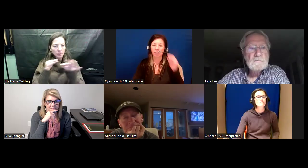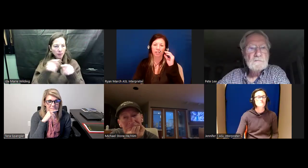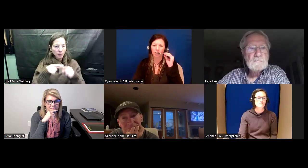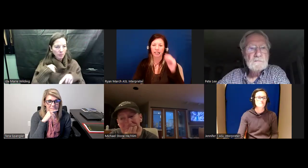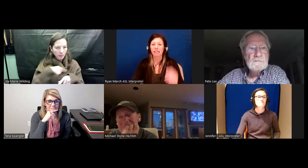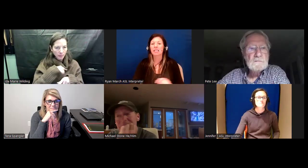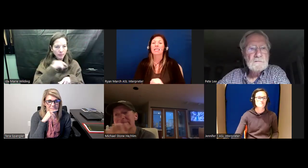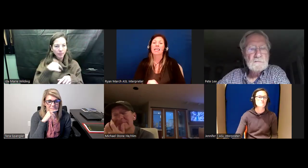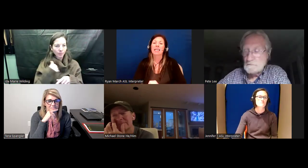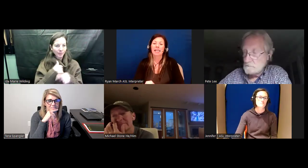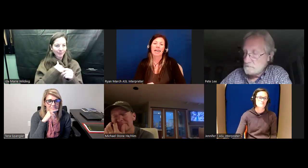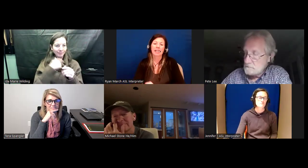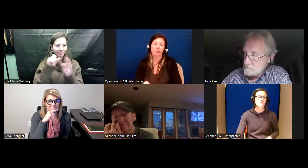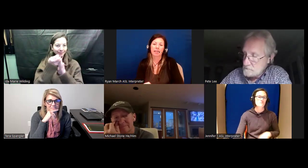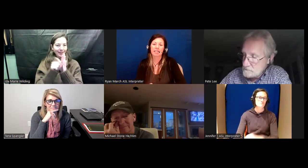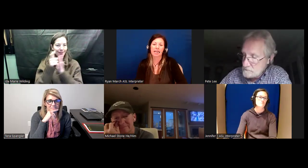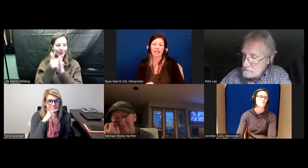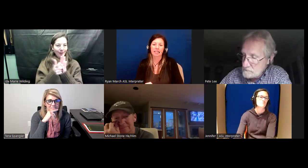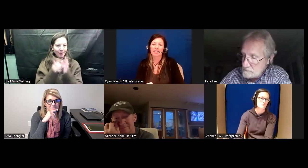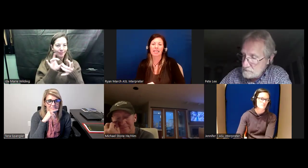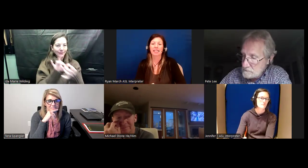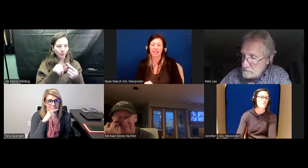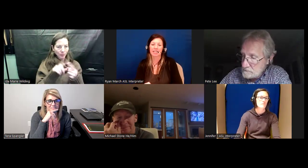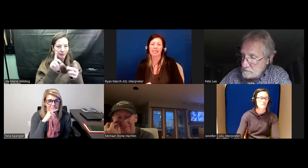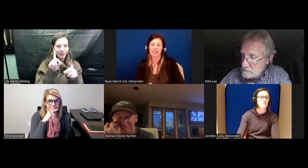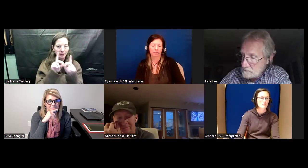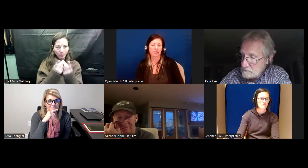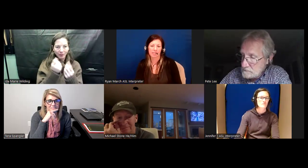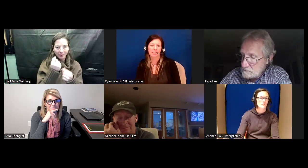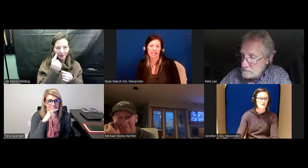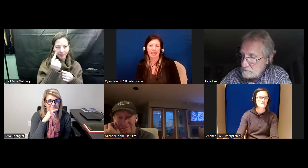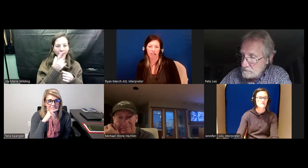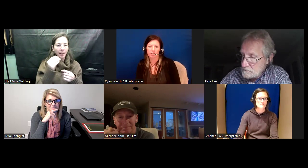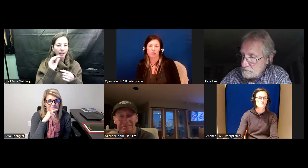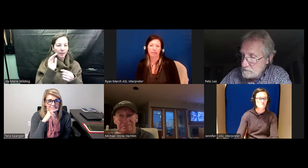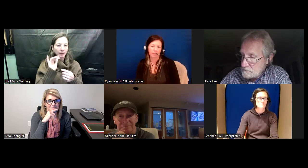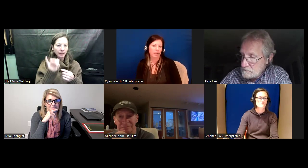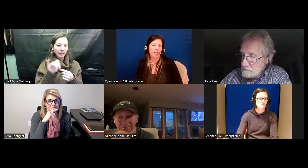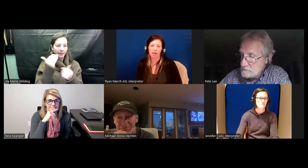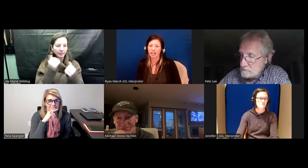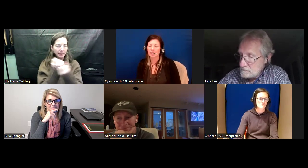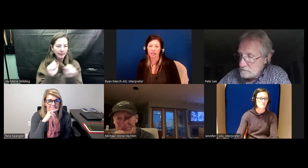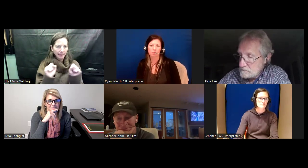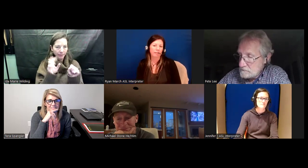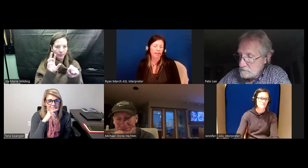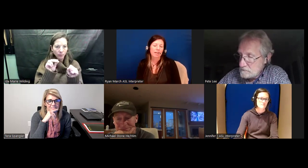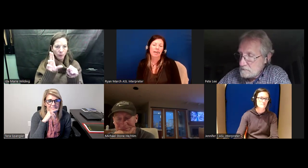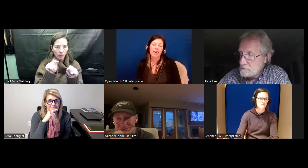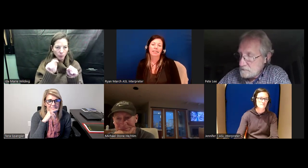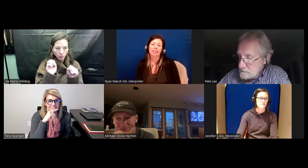our attorney, he had explained to us that it is a statute that we are connected